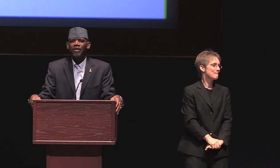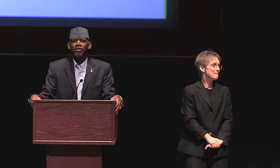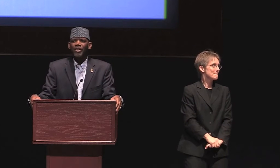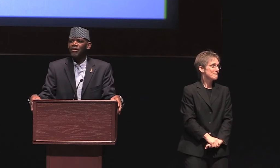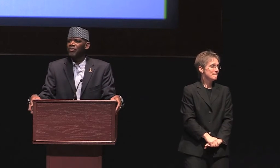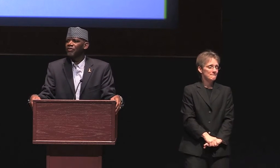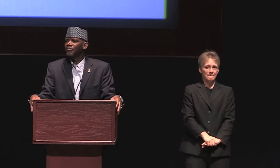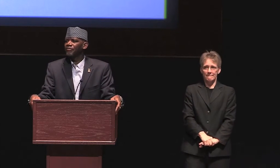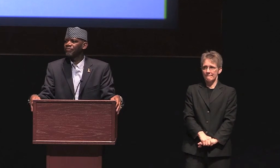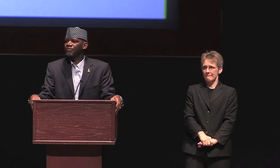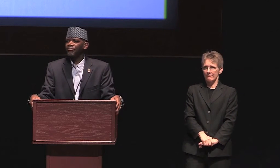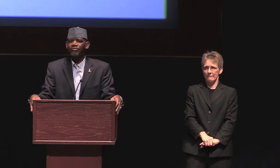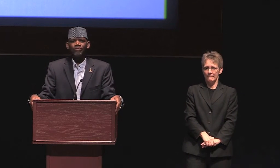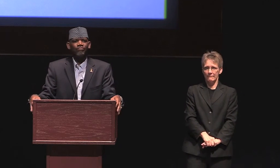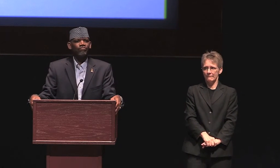Any other questions?